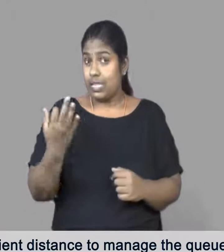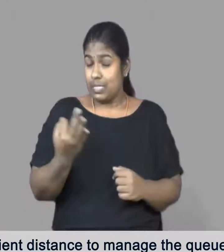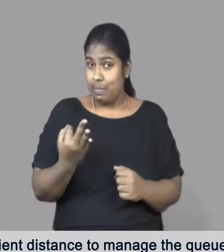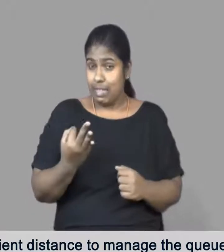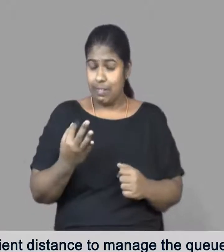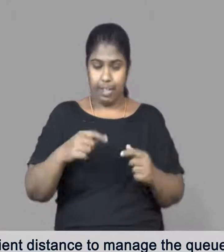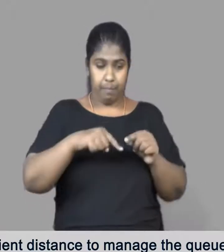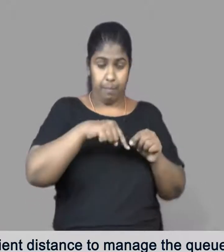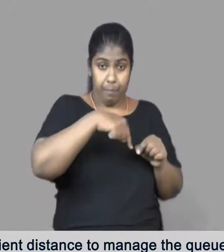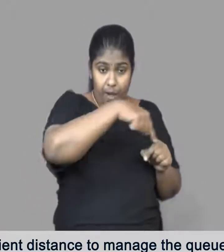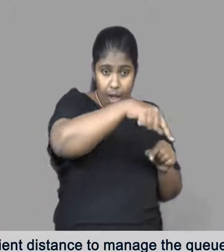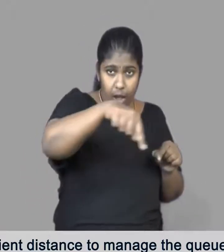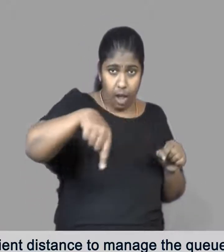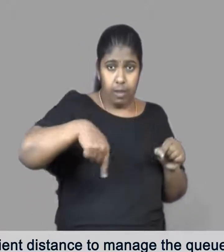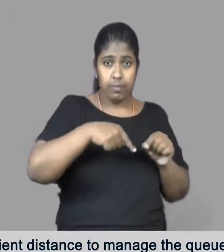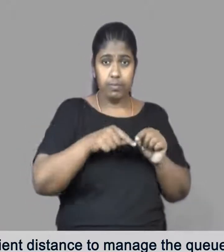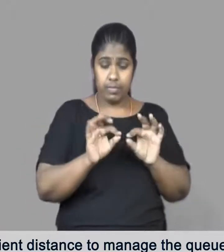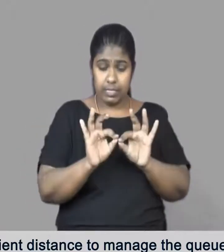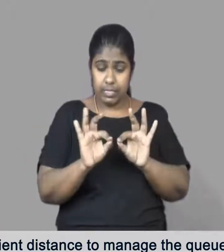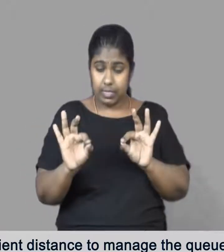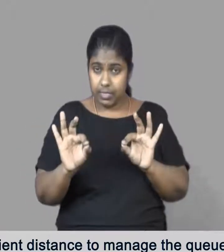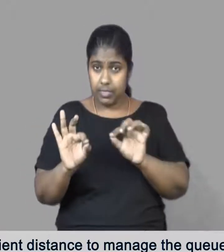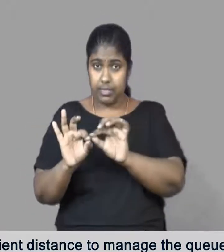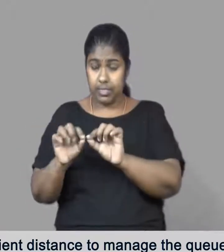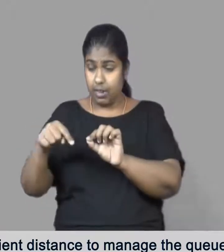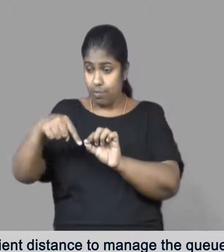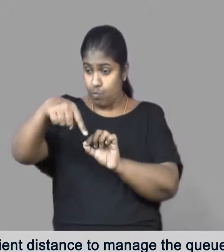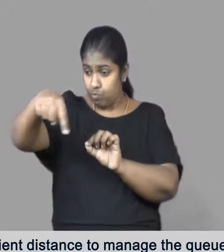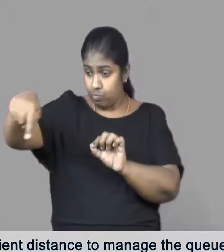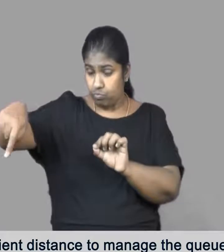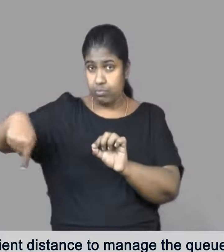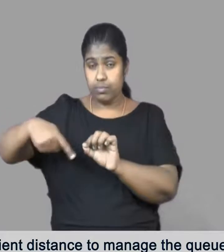ensure social distancing in the premises.